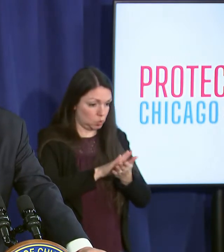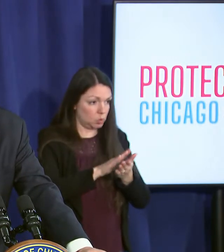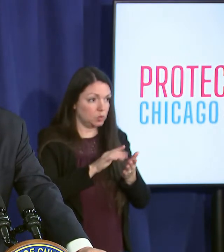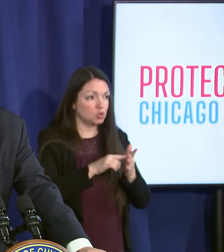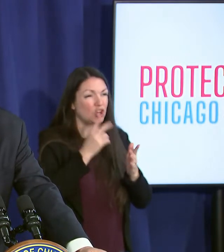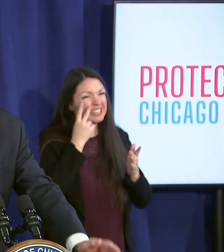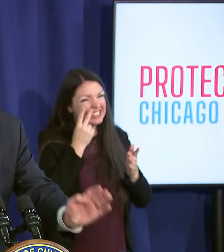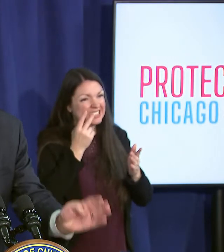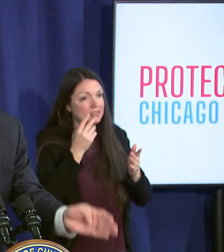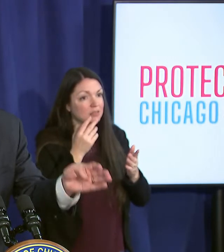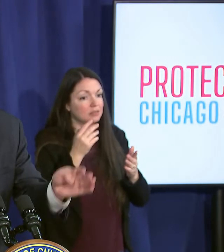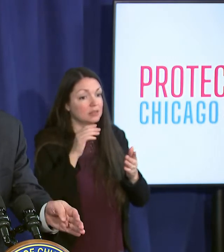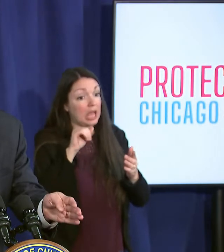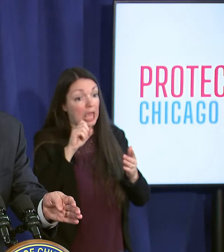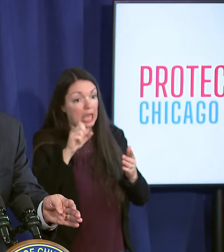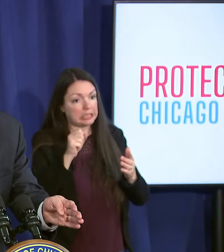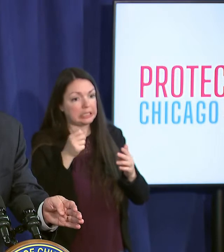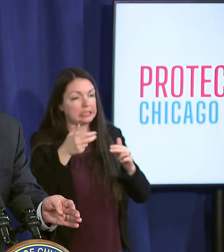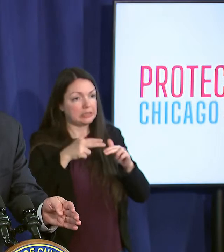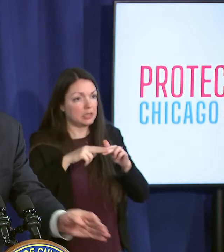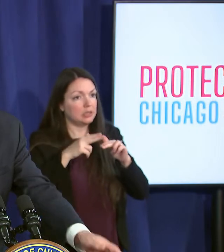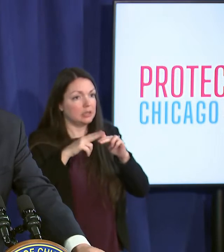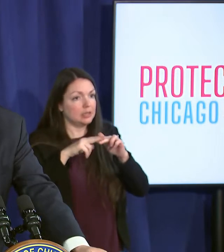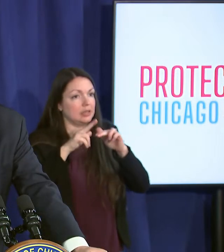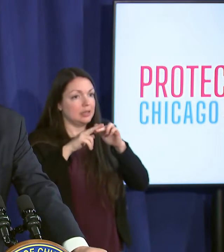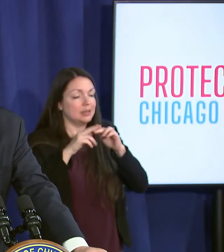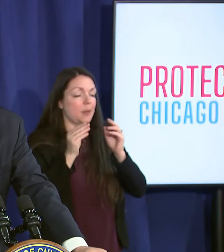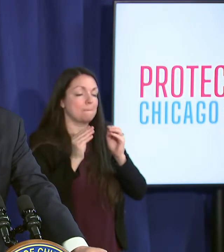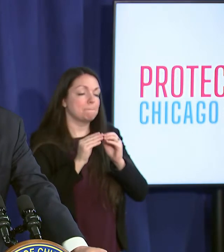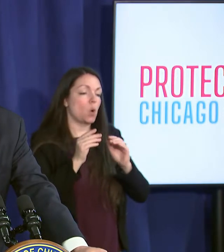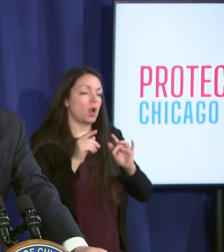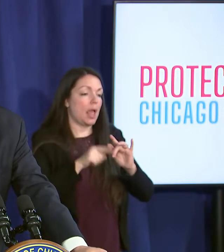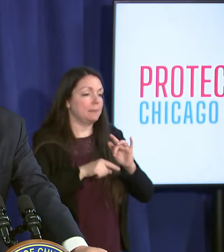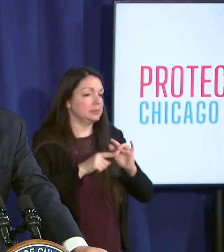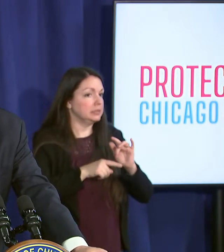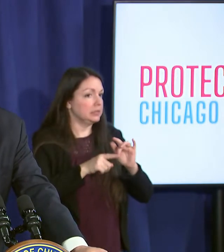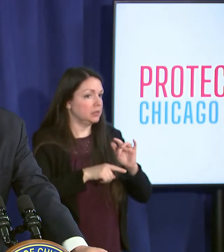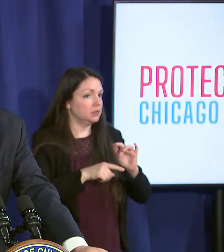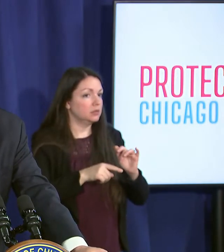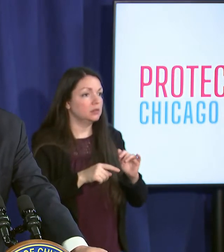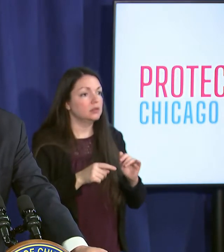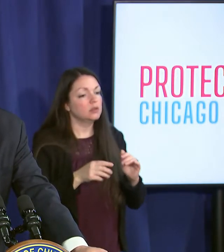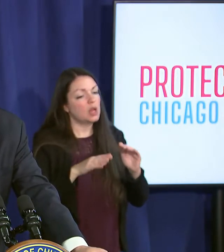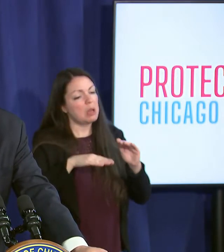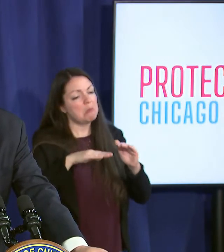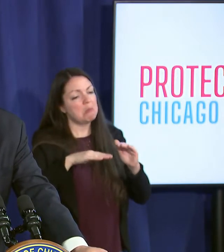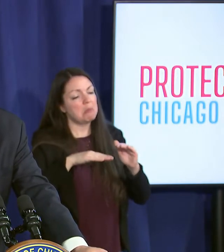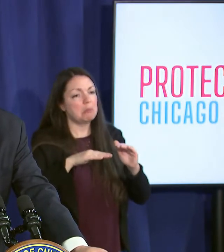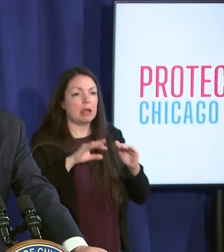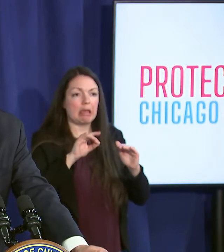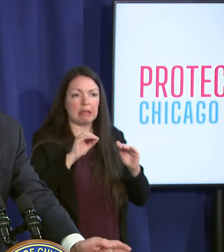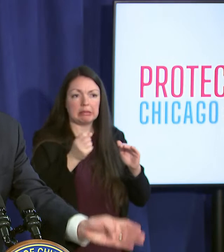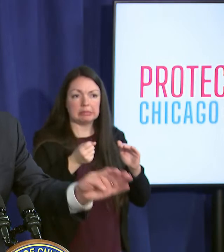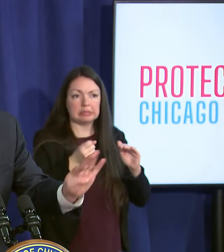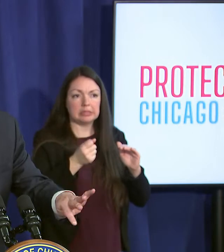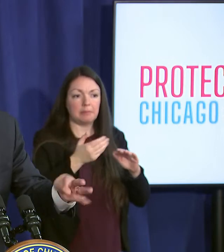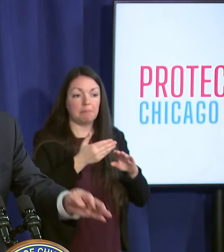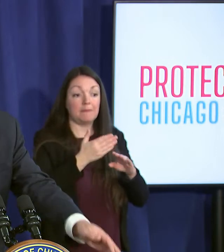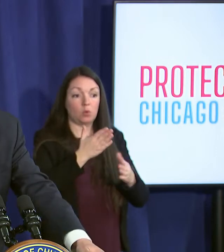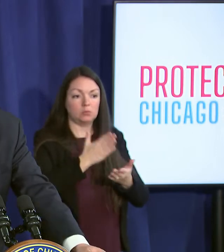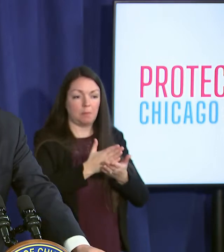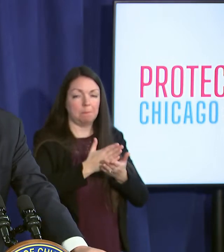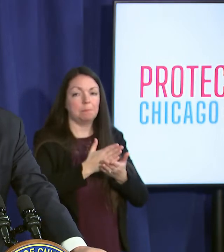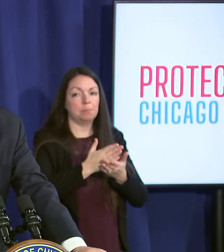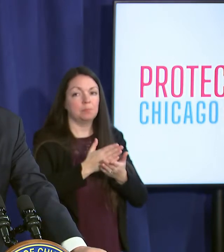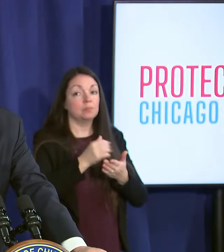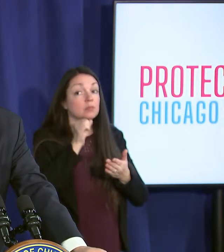as cases were rising, higher absenteeism. So we were starting to hitting the low 80s right before the stoppage. Just